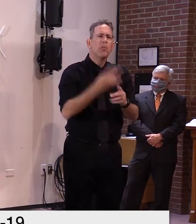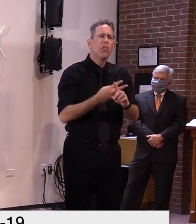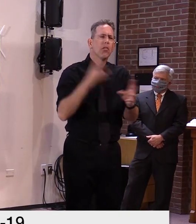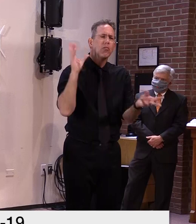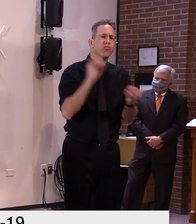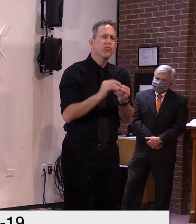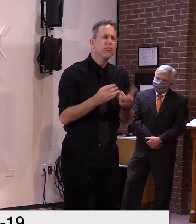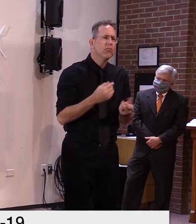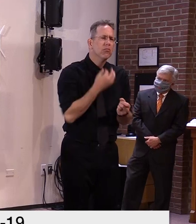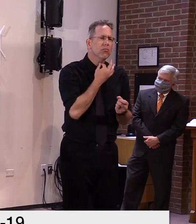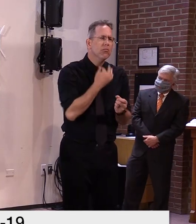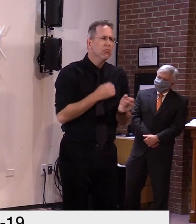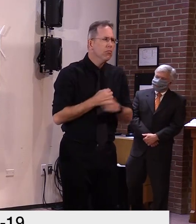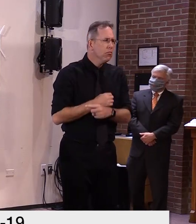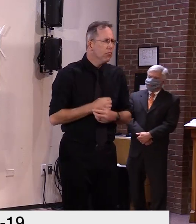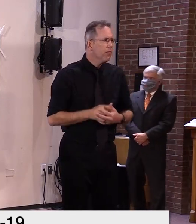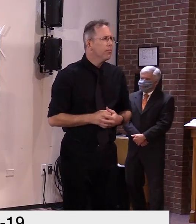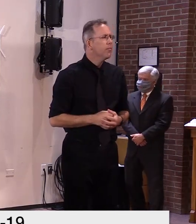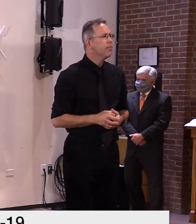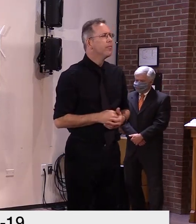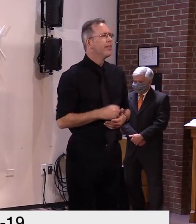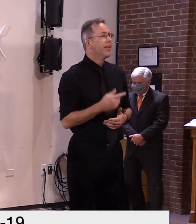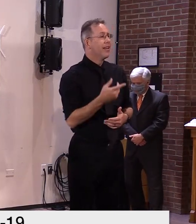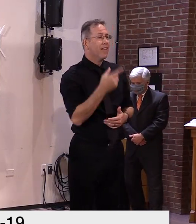be on our weekly update.